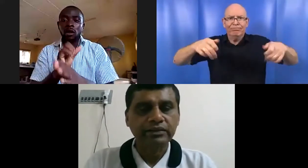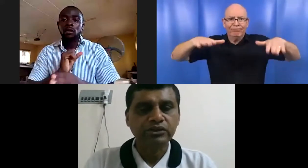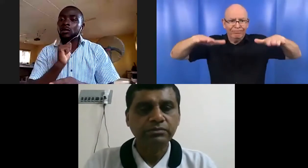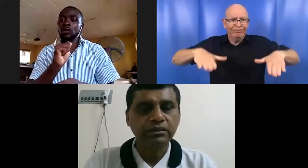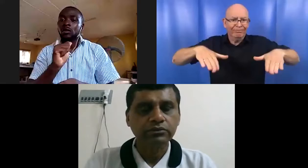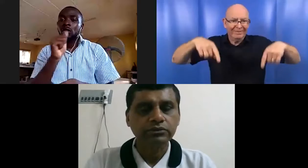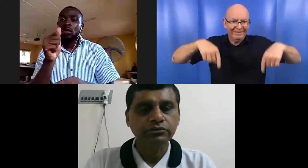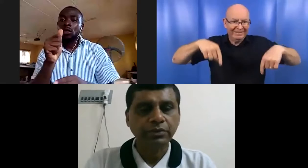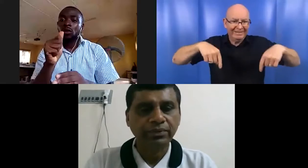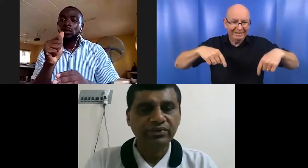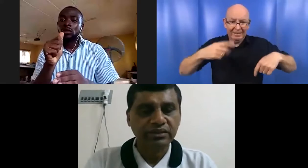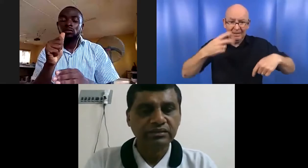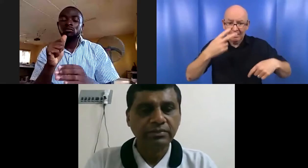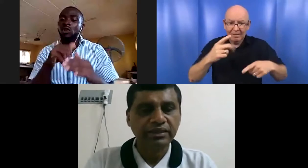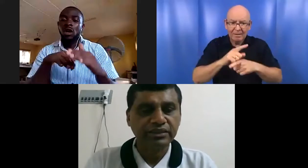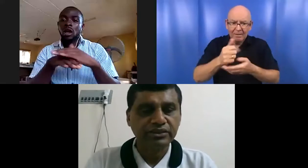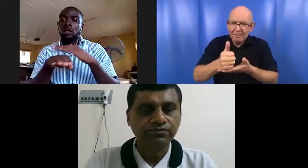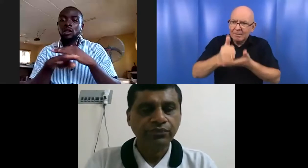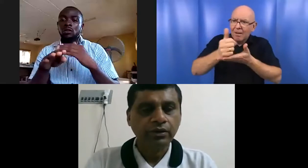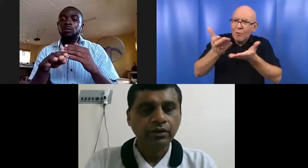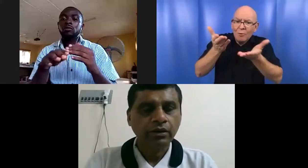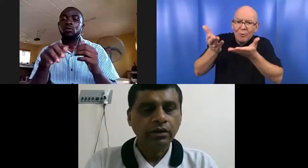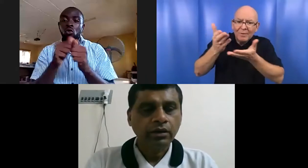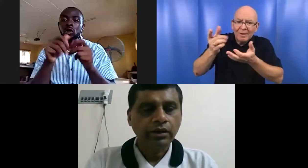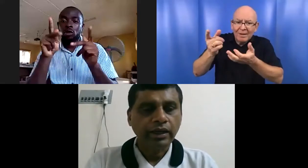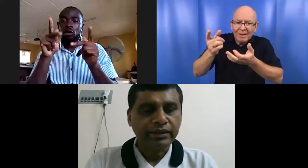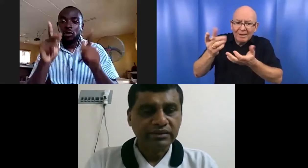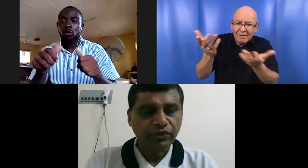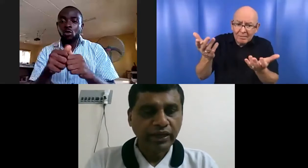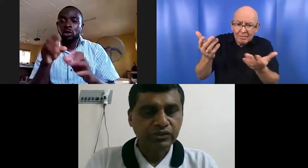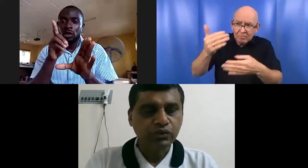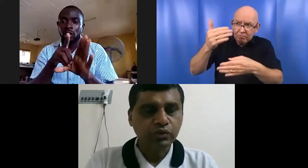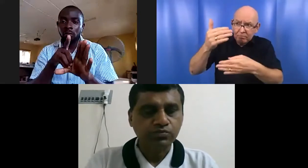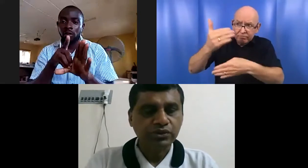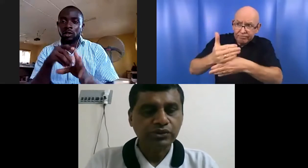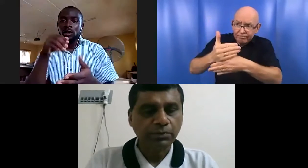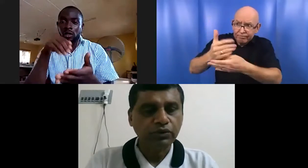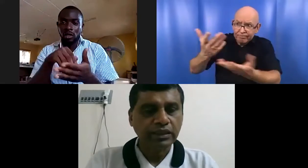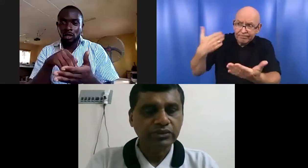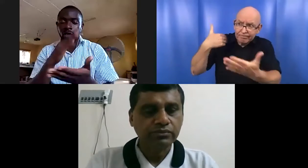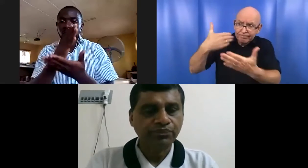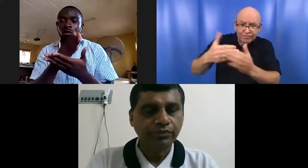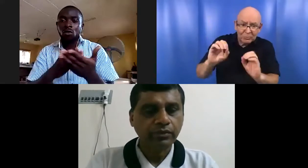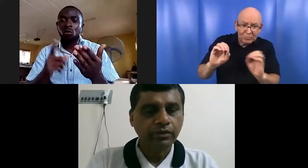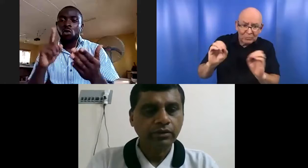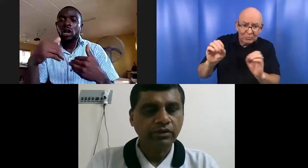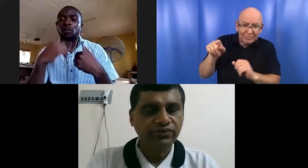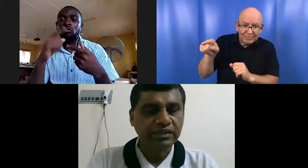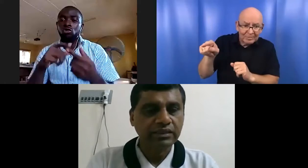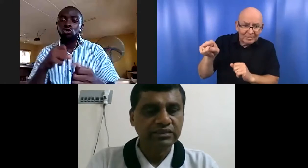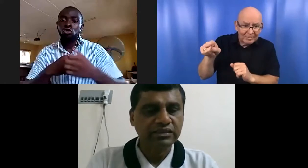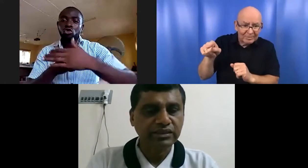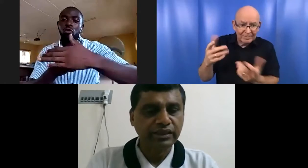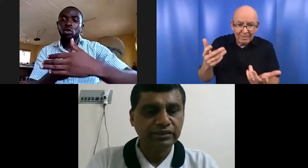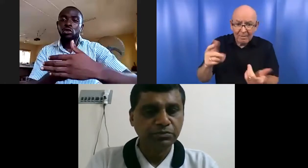quite accessible to people with the disabilities. Again, someone has to support us. The